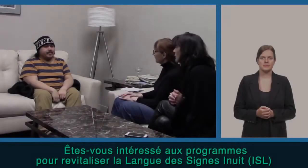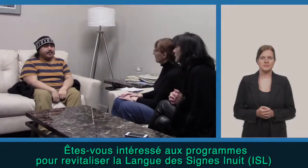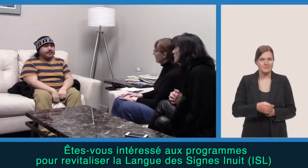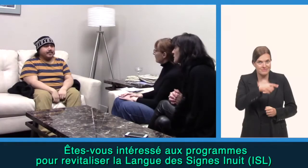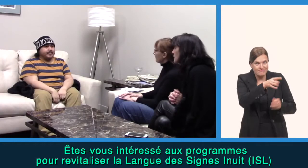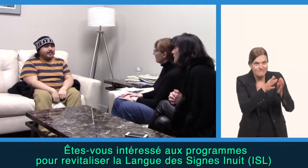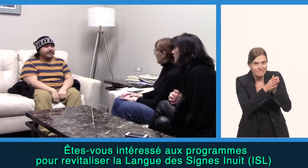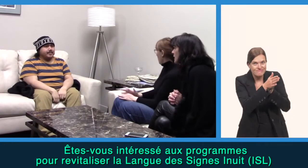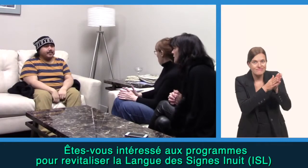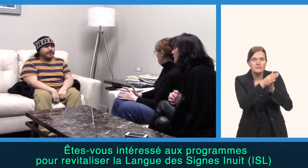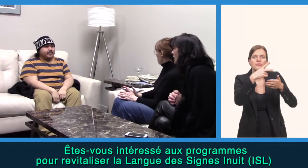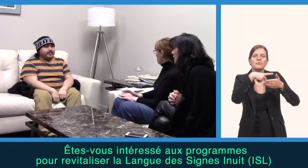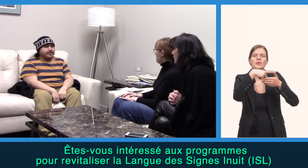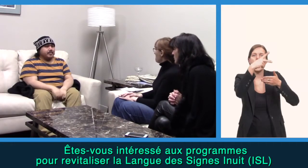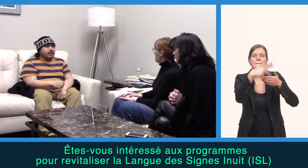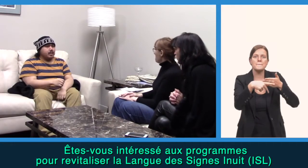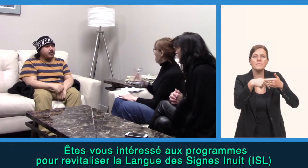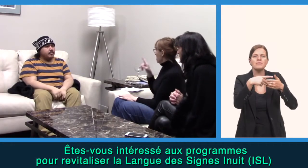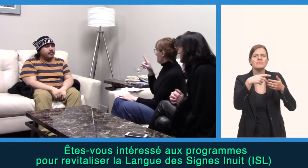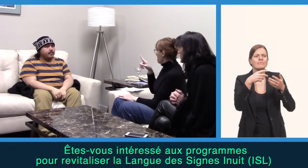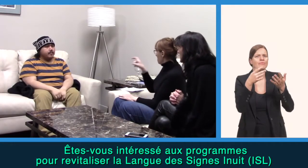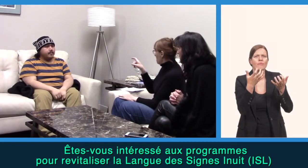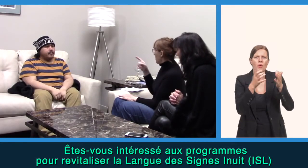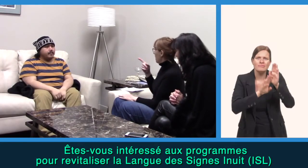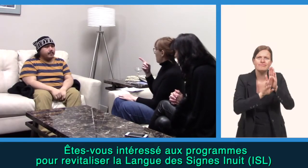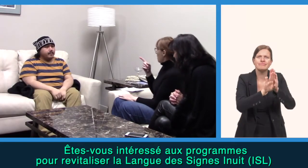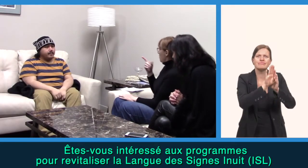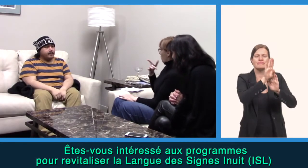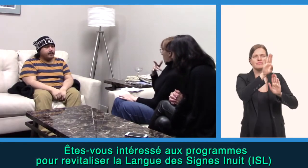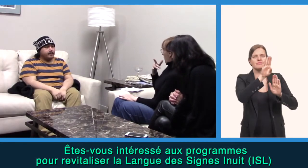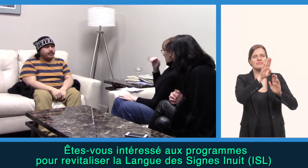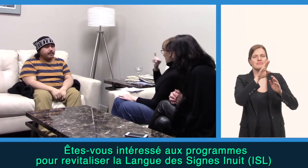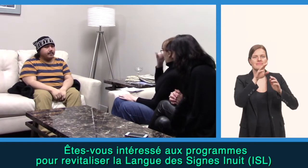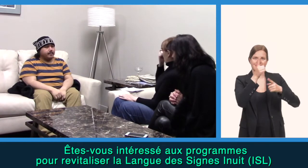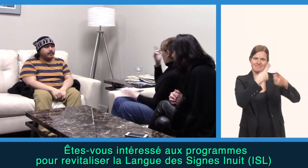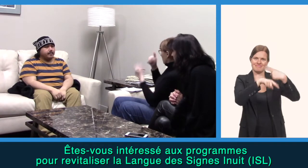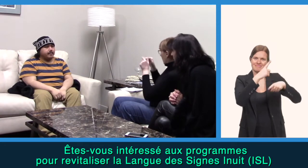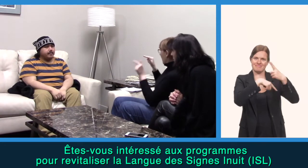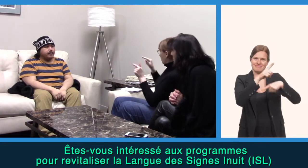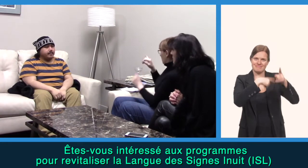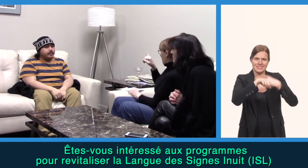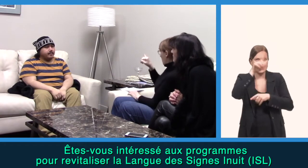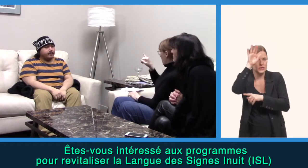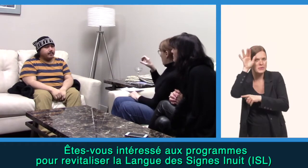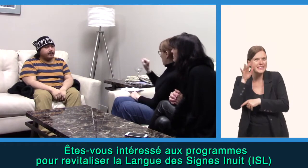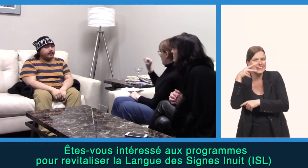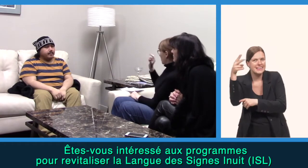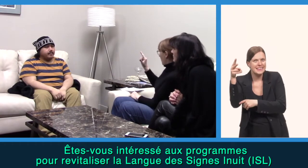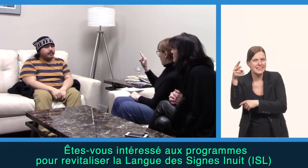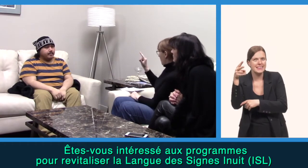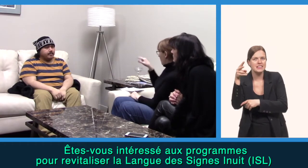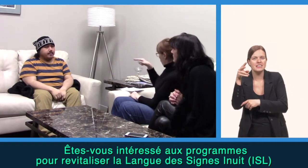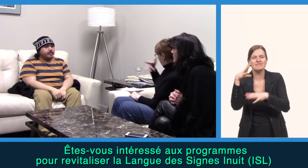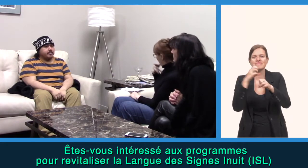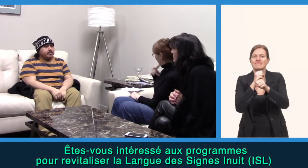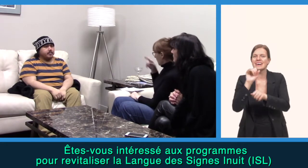Well, are you interested in programs to revitalize Inuit Sign Language?